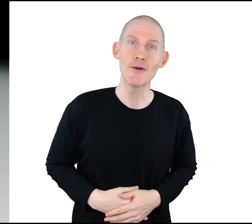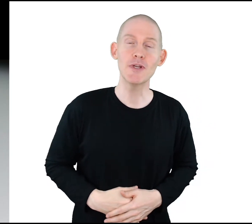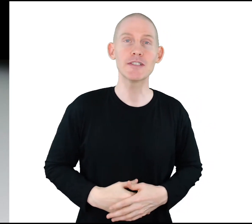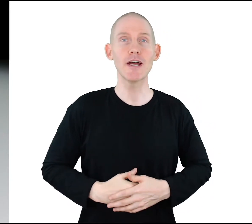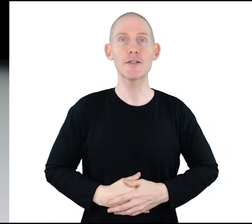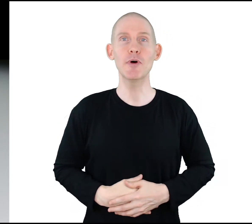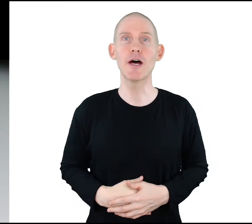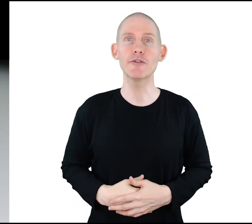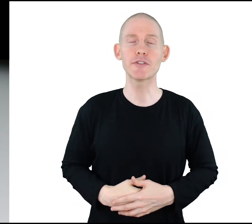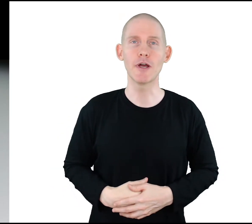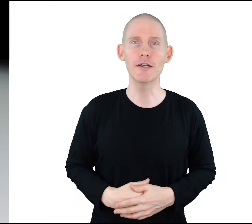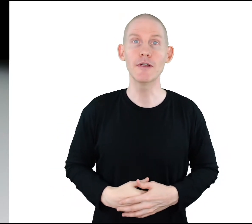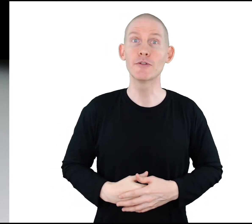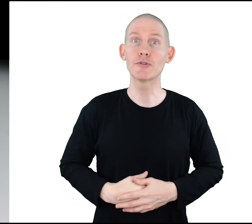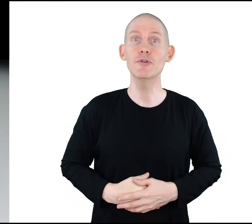just talked about how to sign soon.